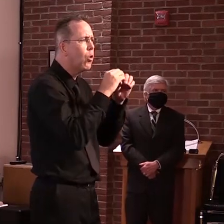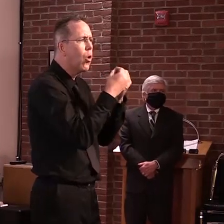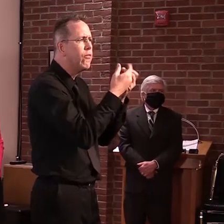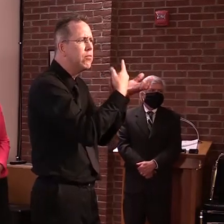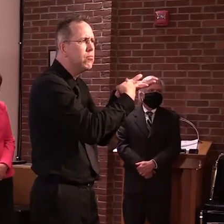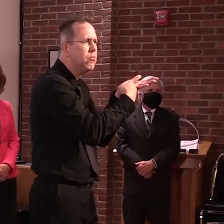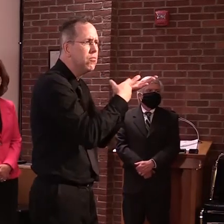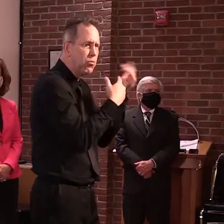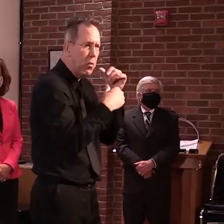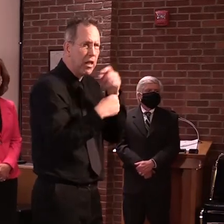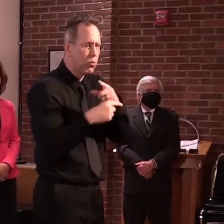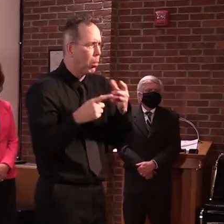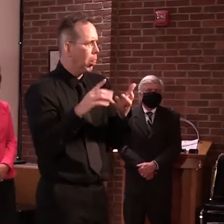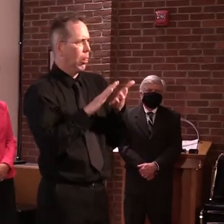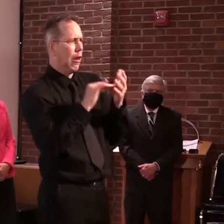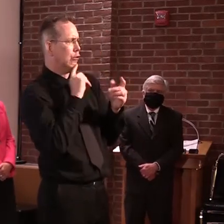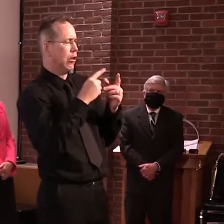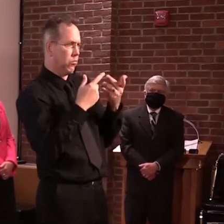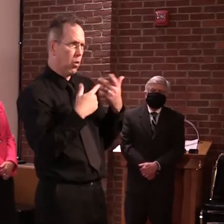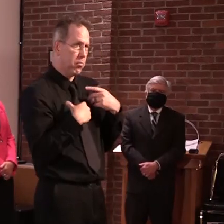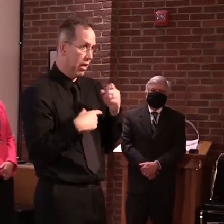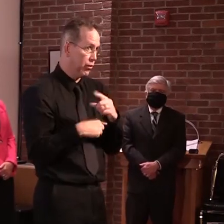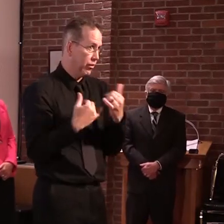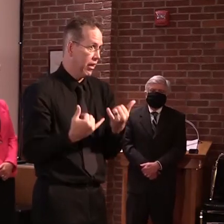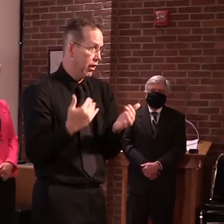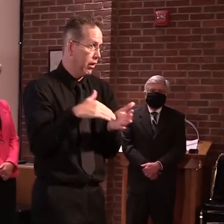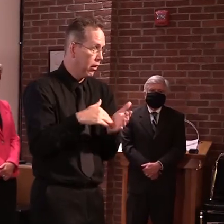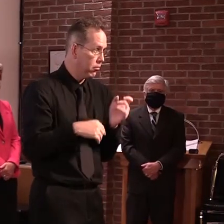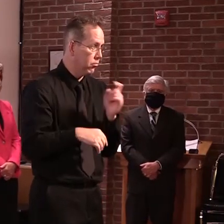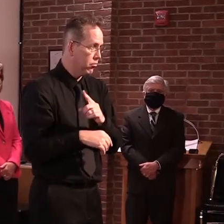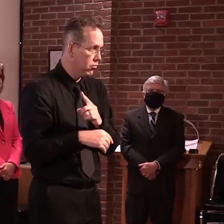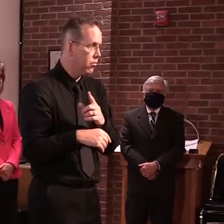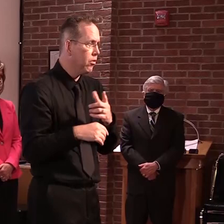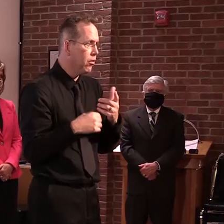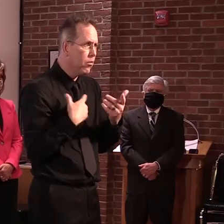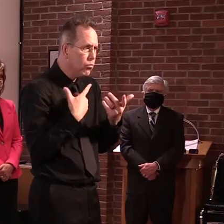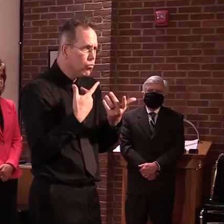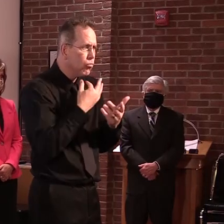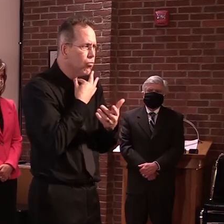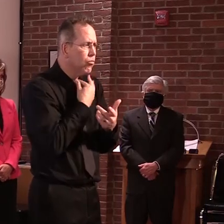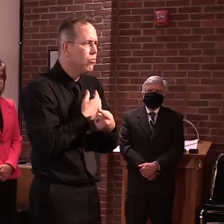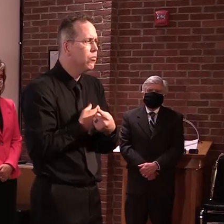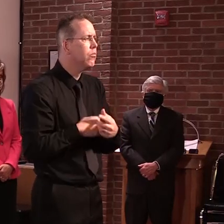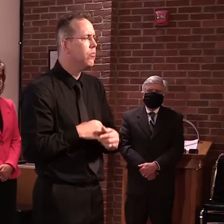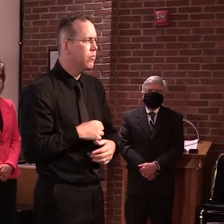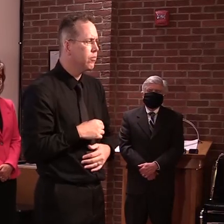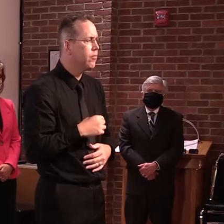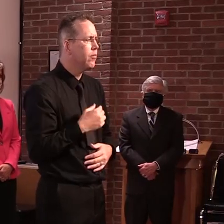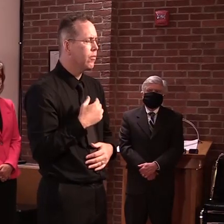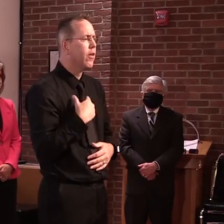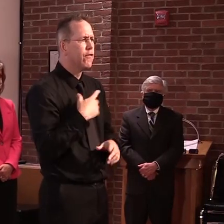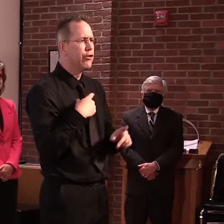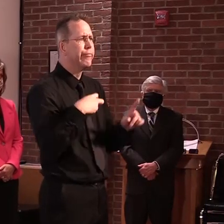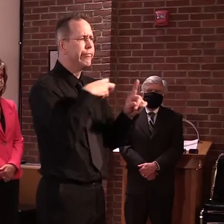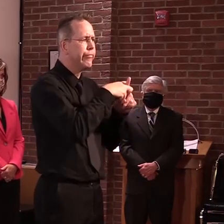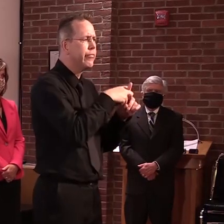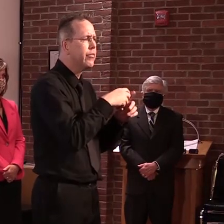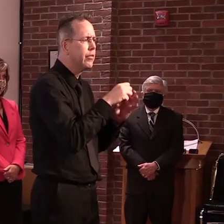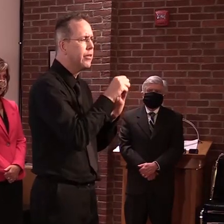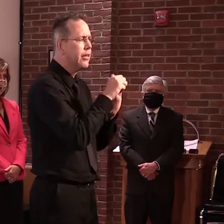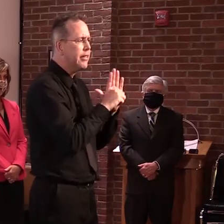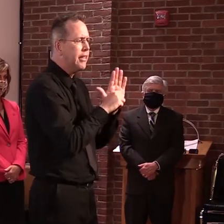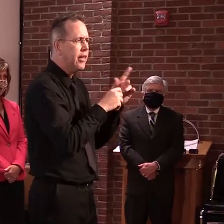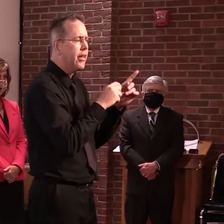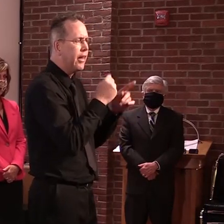particular. It does appear that there may be a furlough due to a few things,